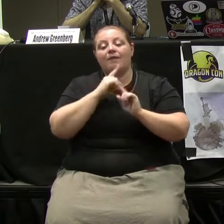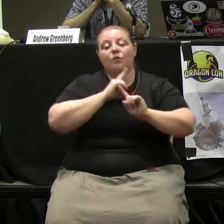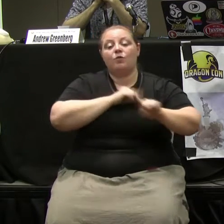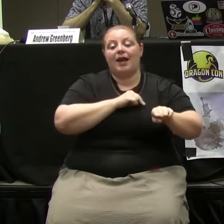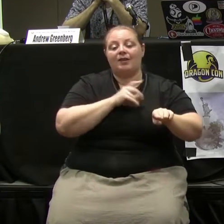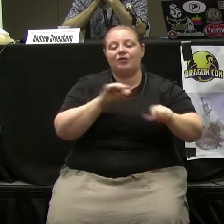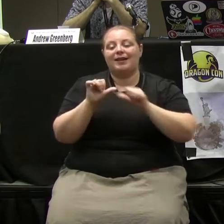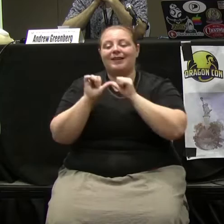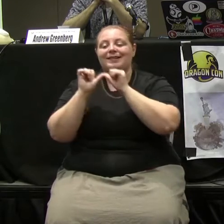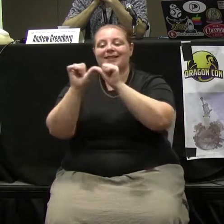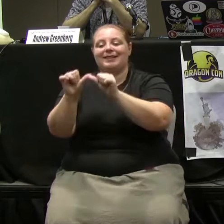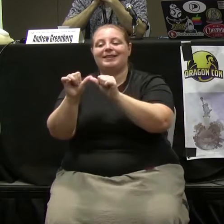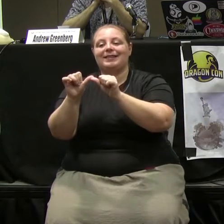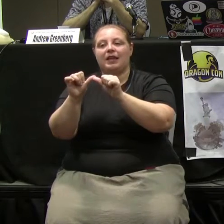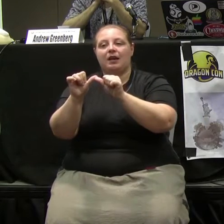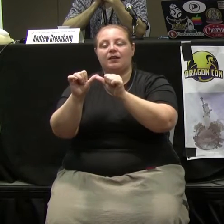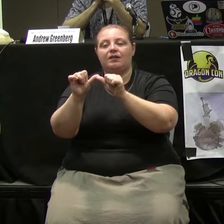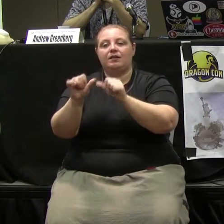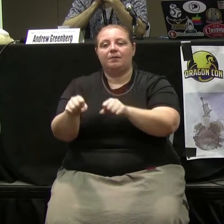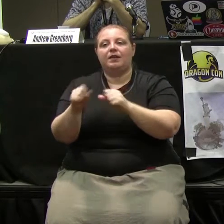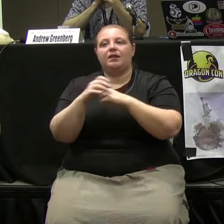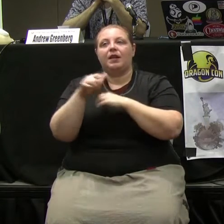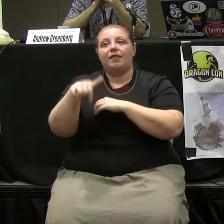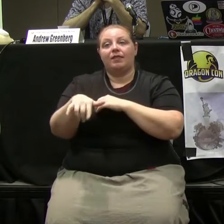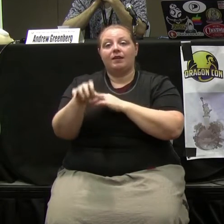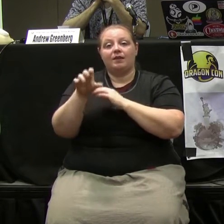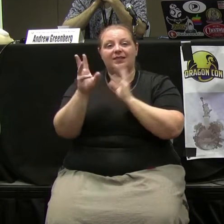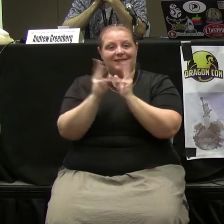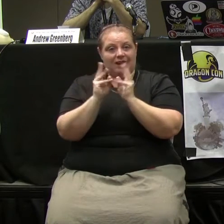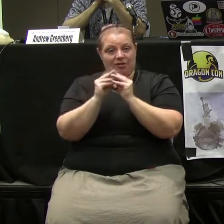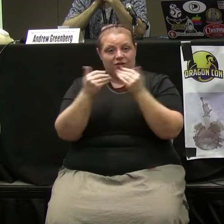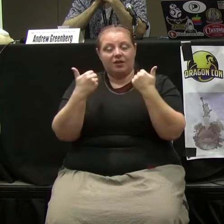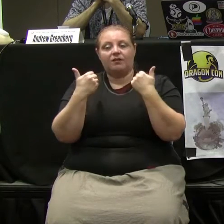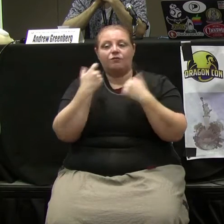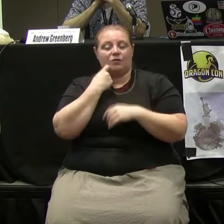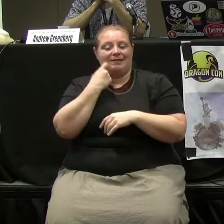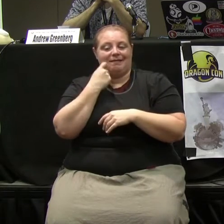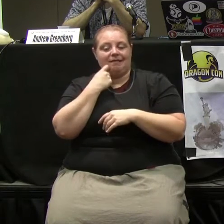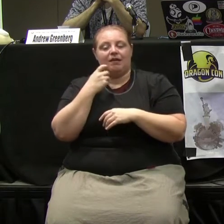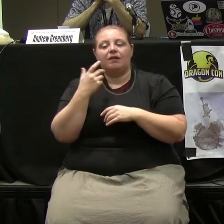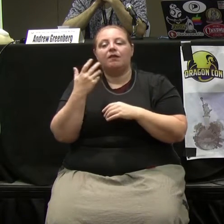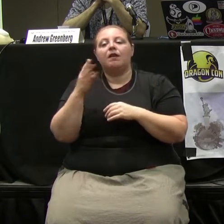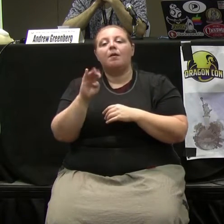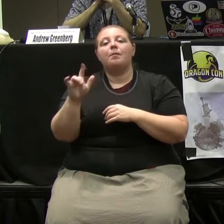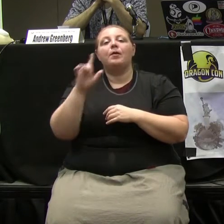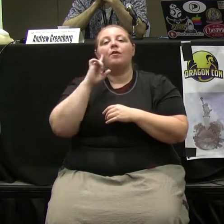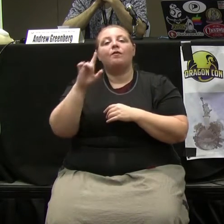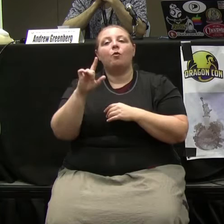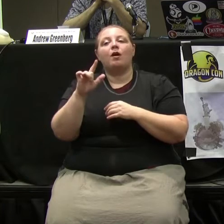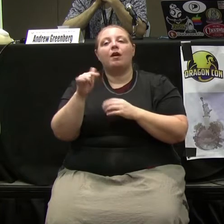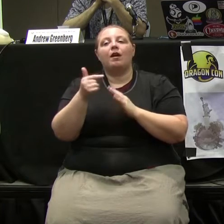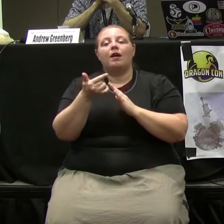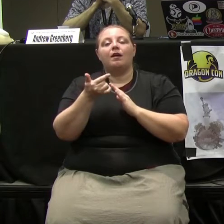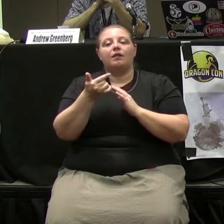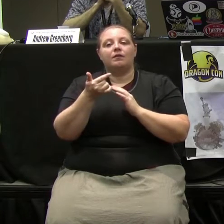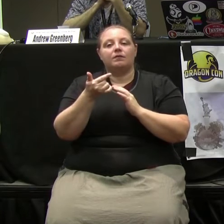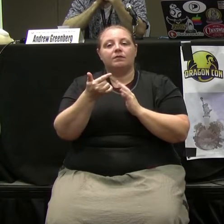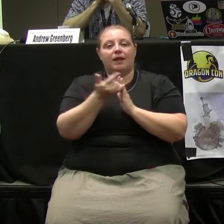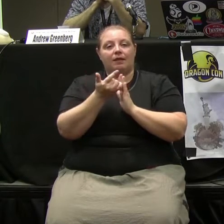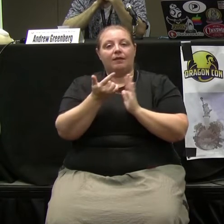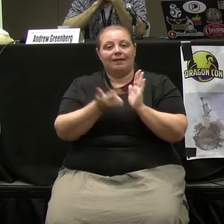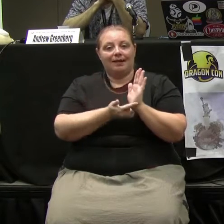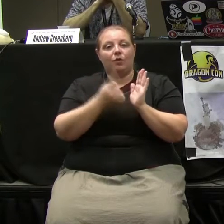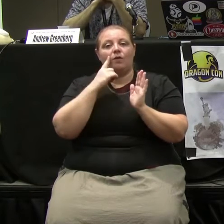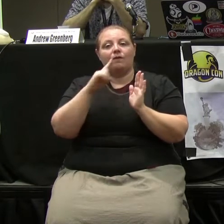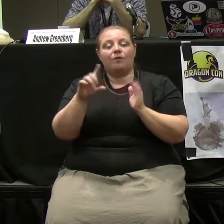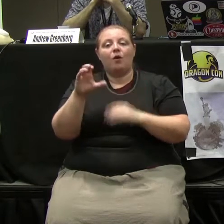a sustained presence. So this session, there was a bill introduced that legalized campus carry in Georgia. That's